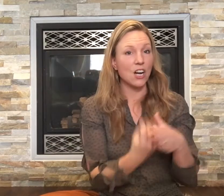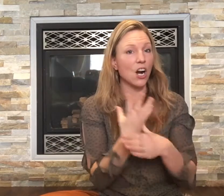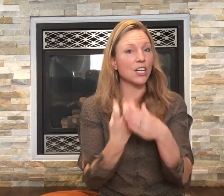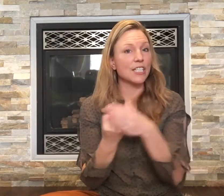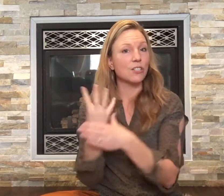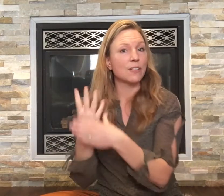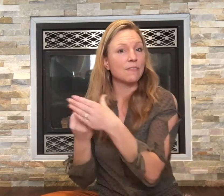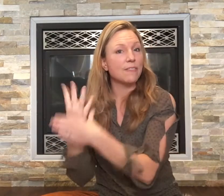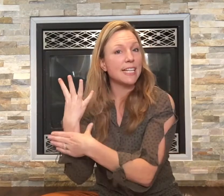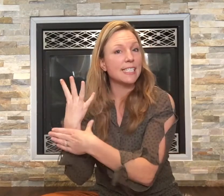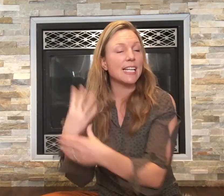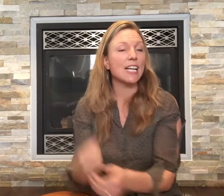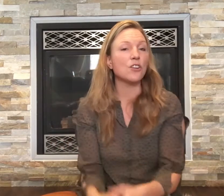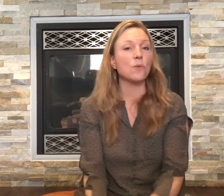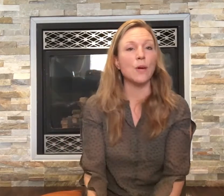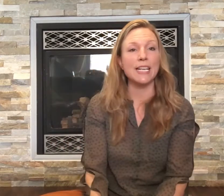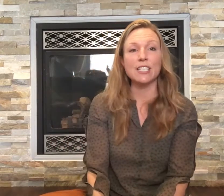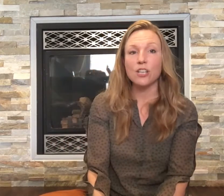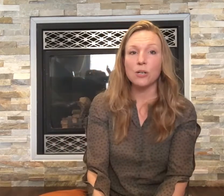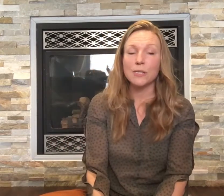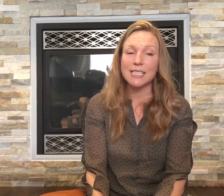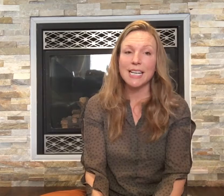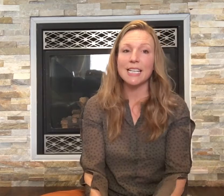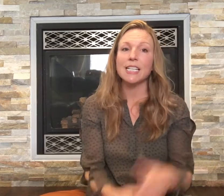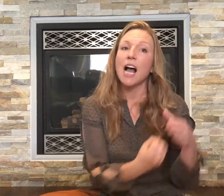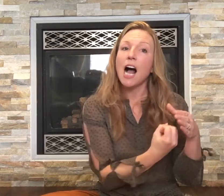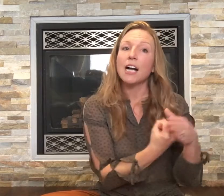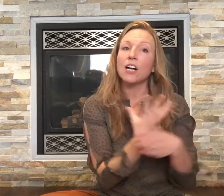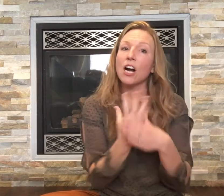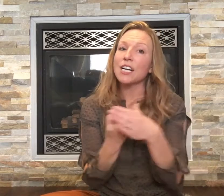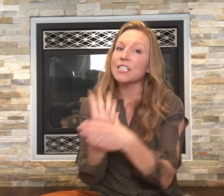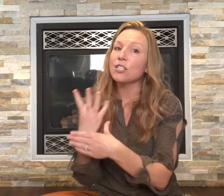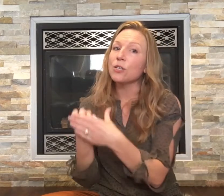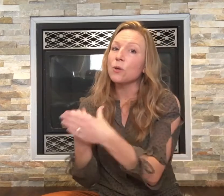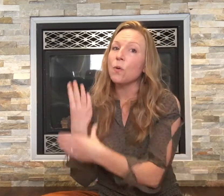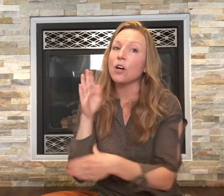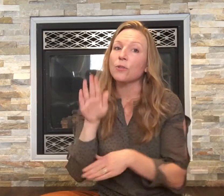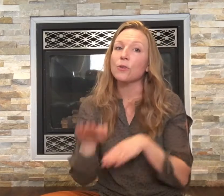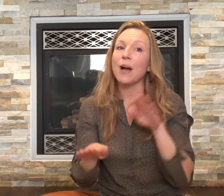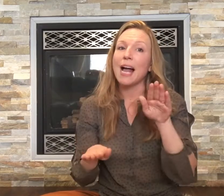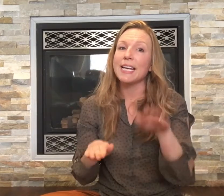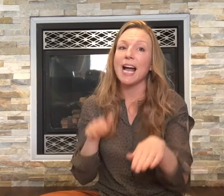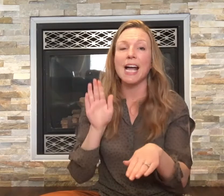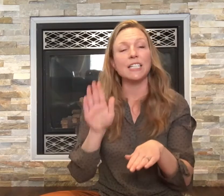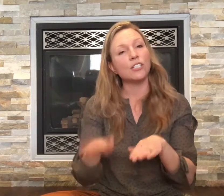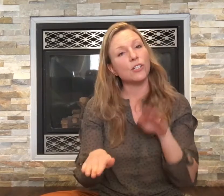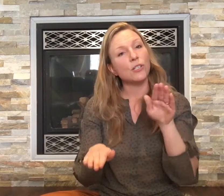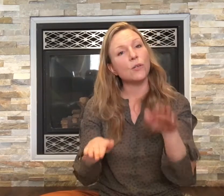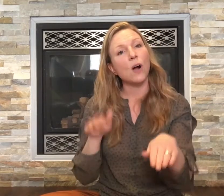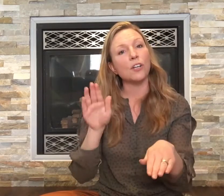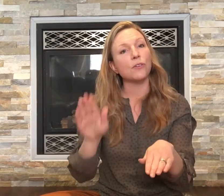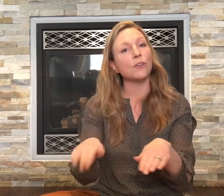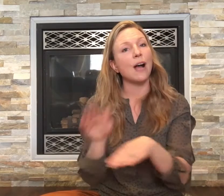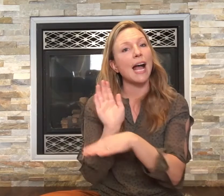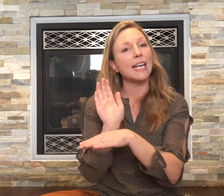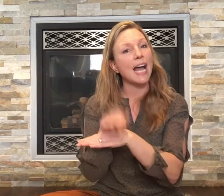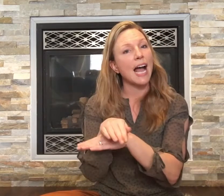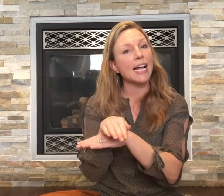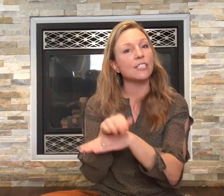garden can fit on your windowsill. A garden to walk through at night. To walk through at night.